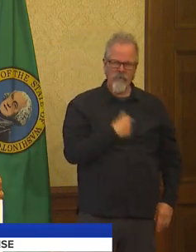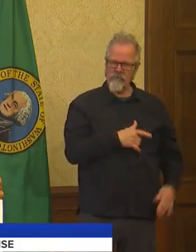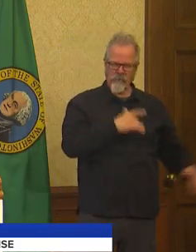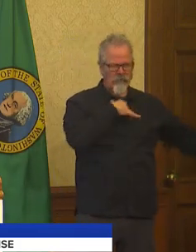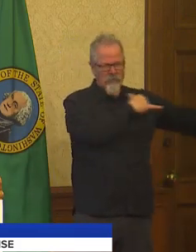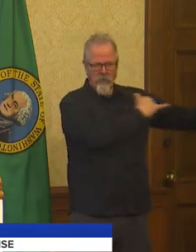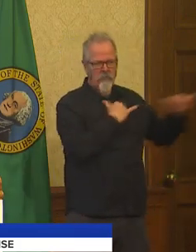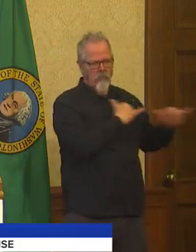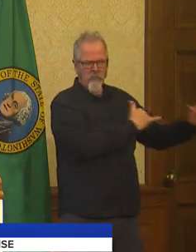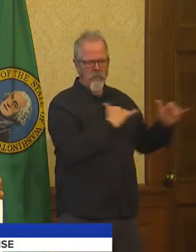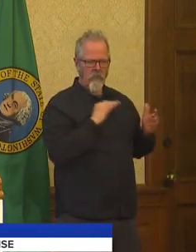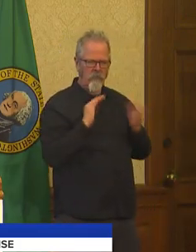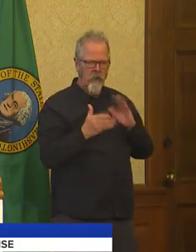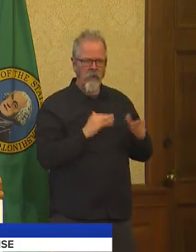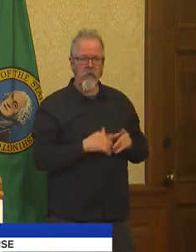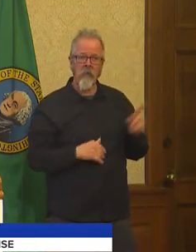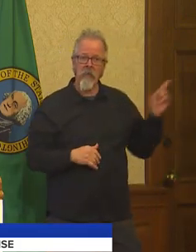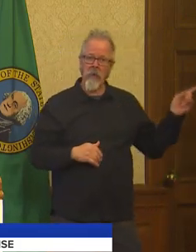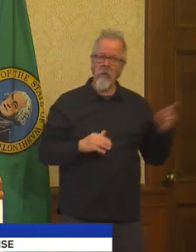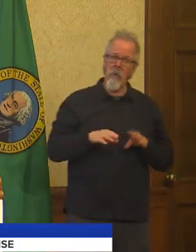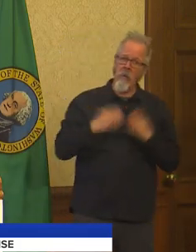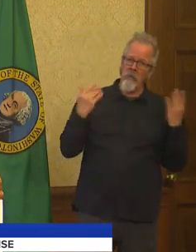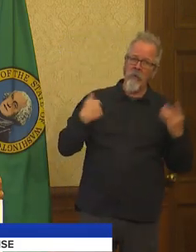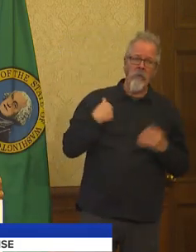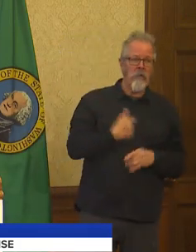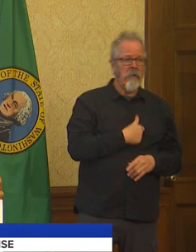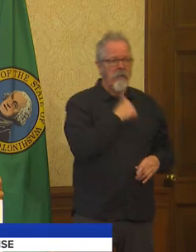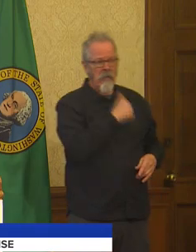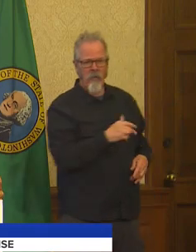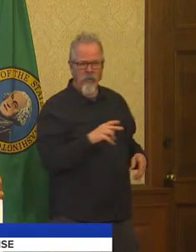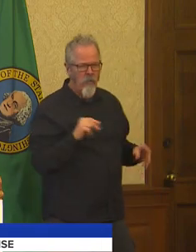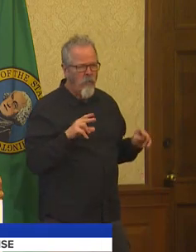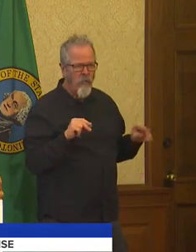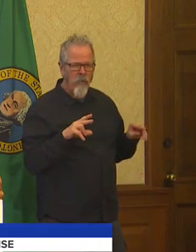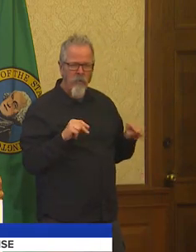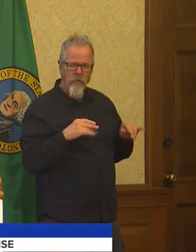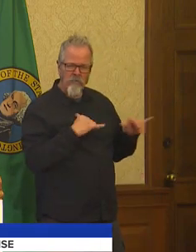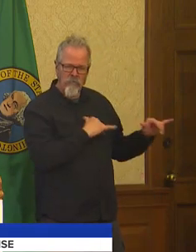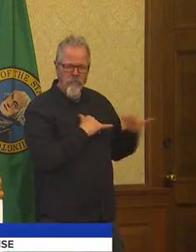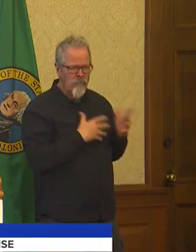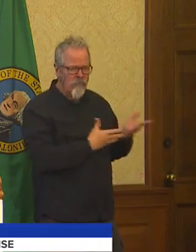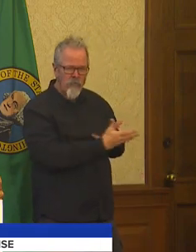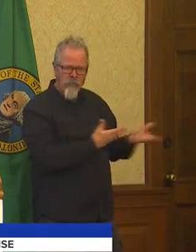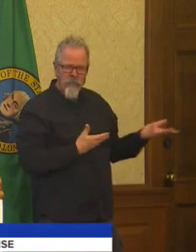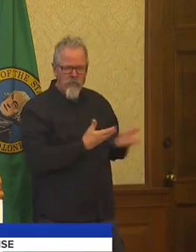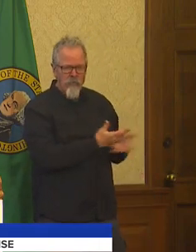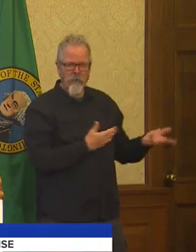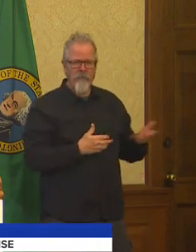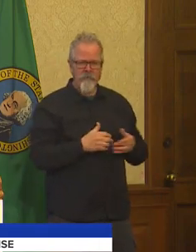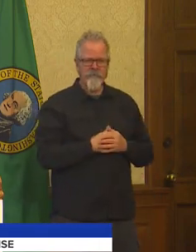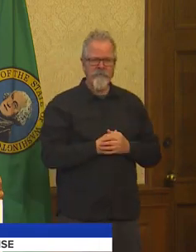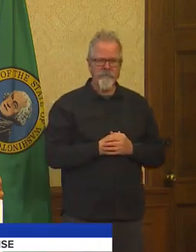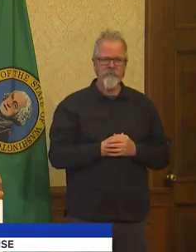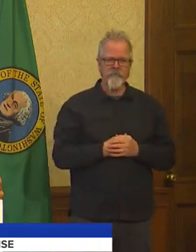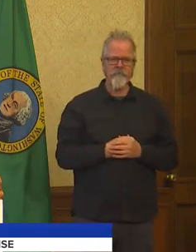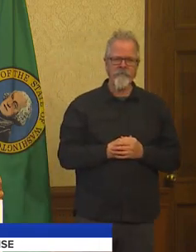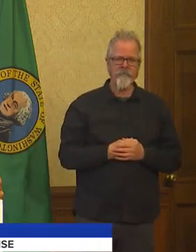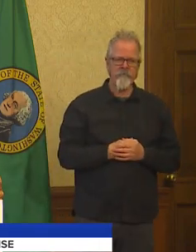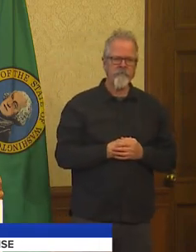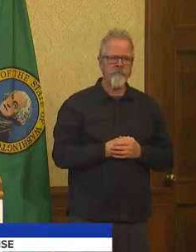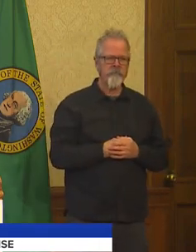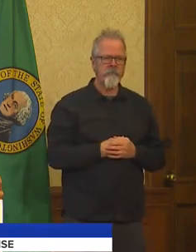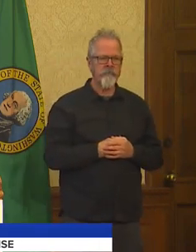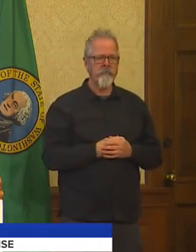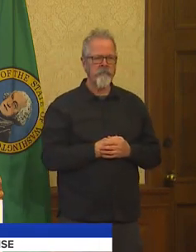also want to point out that we do not have an R-naught number for the rest of the state of Washington. We believe it is likely